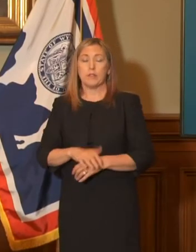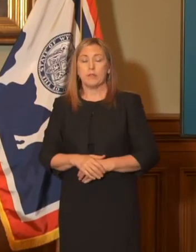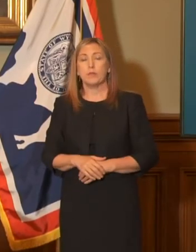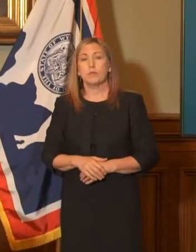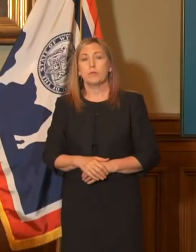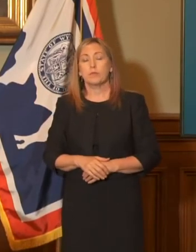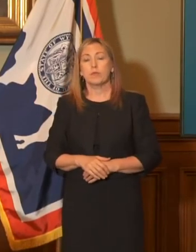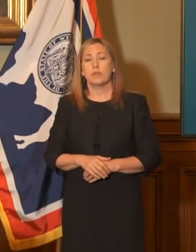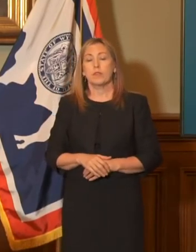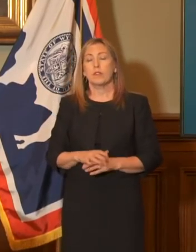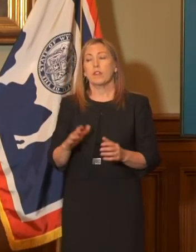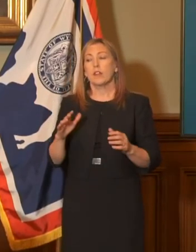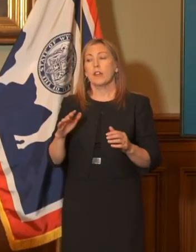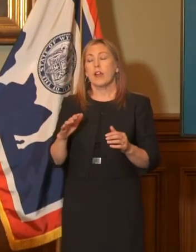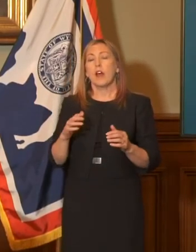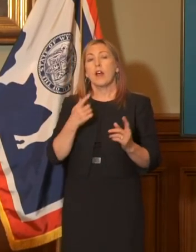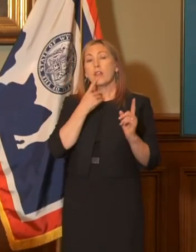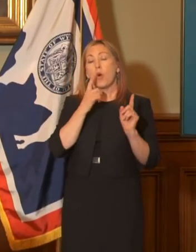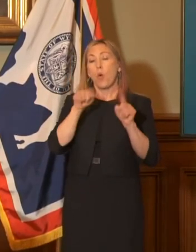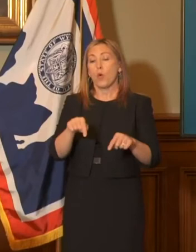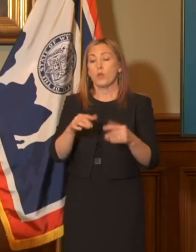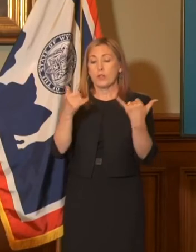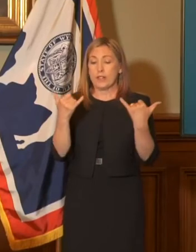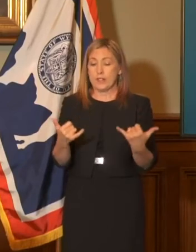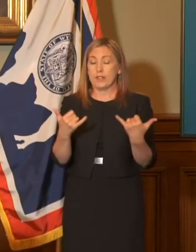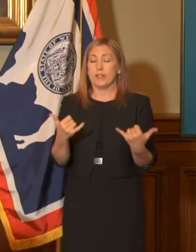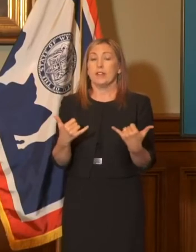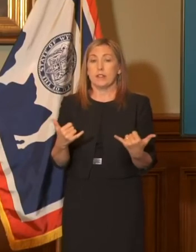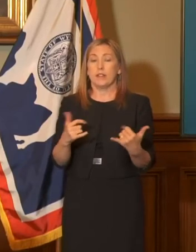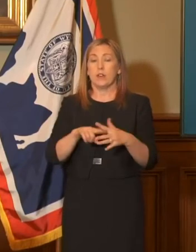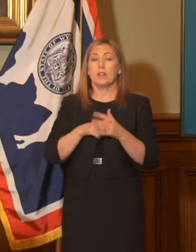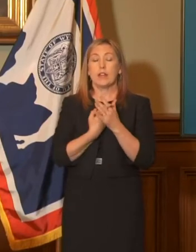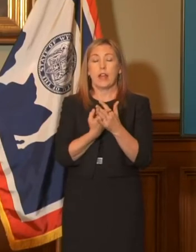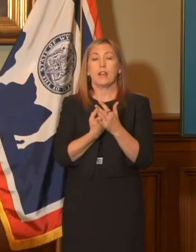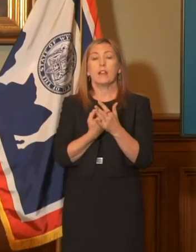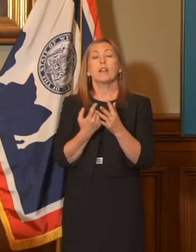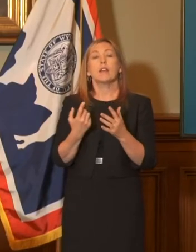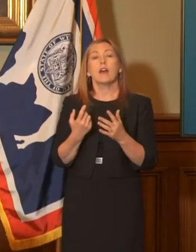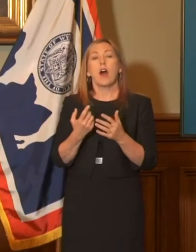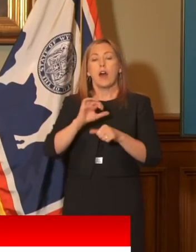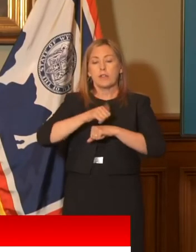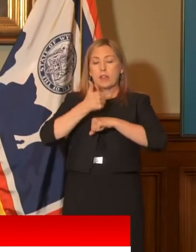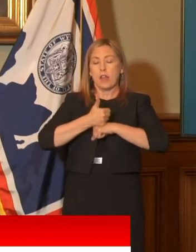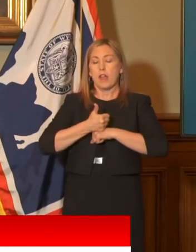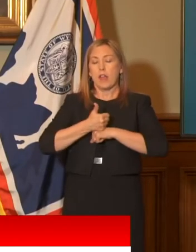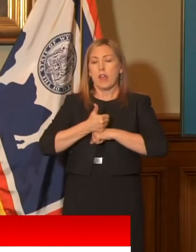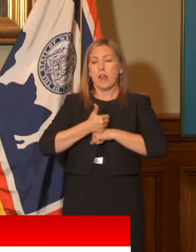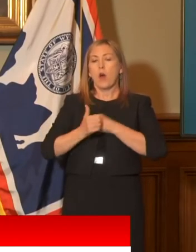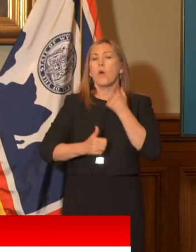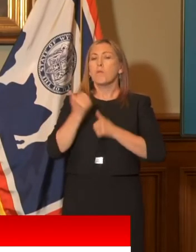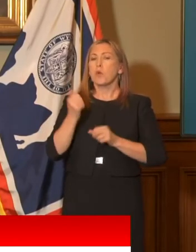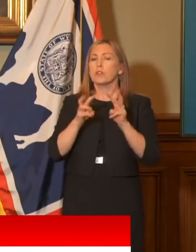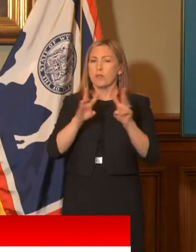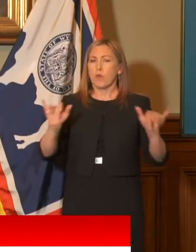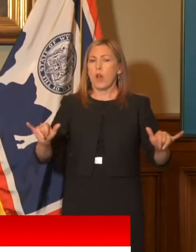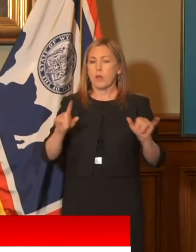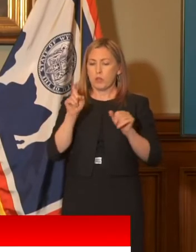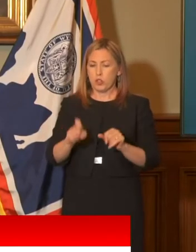statewide public health orders that went into effect today are setting the baseline for where we believe most of Wyoming should be at this